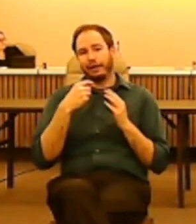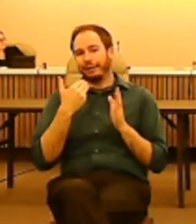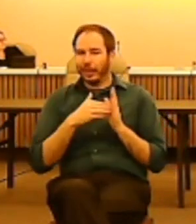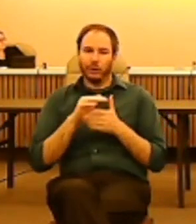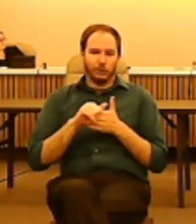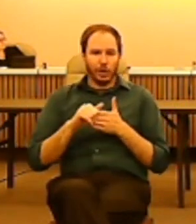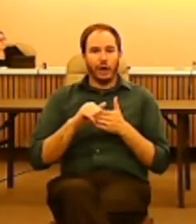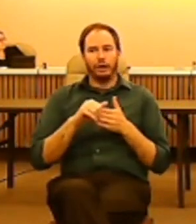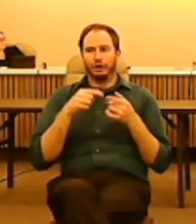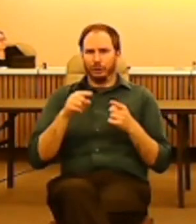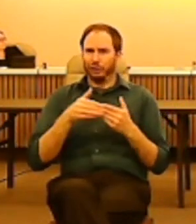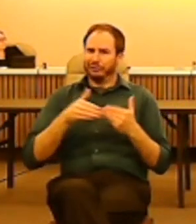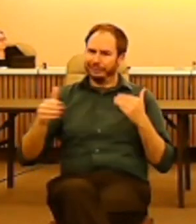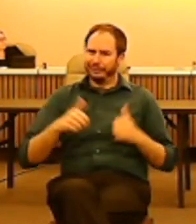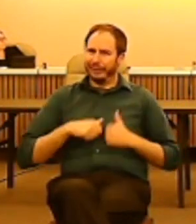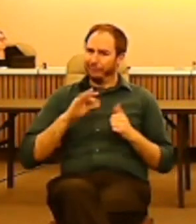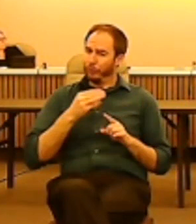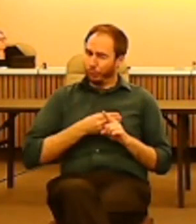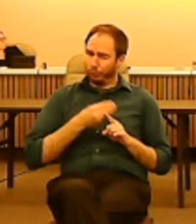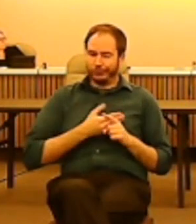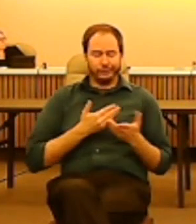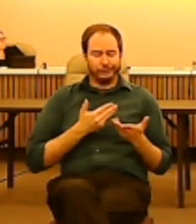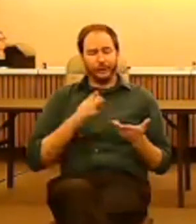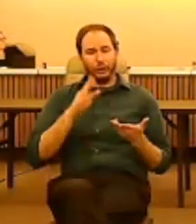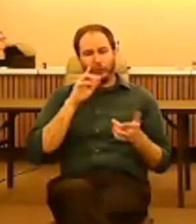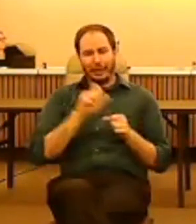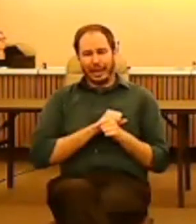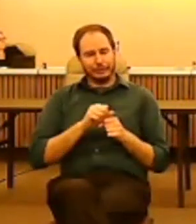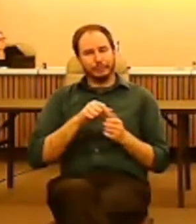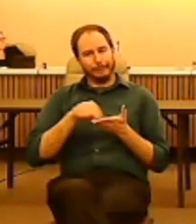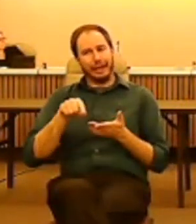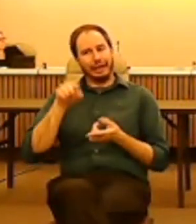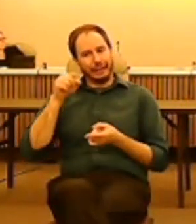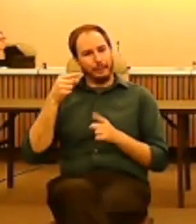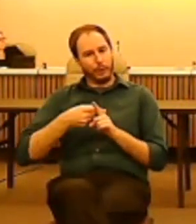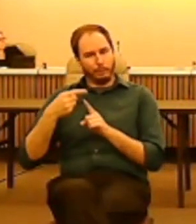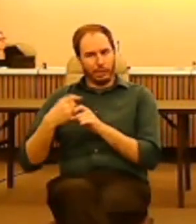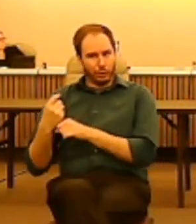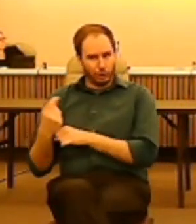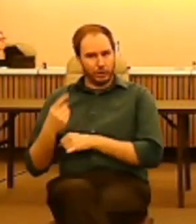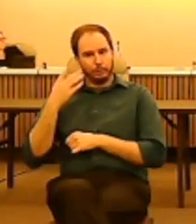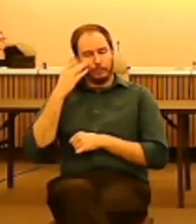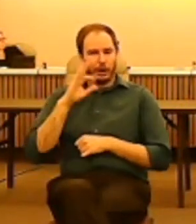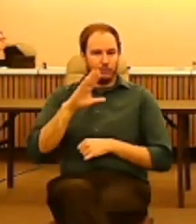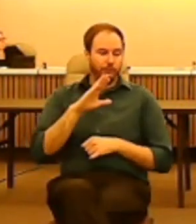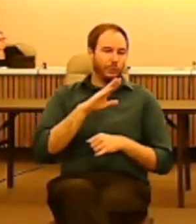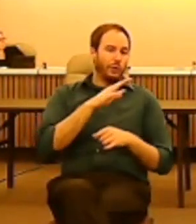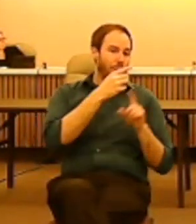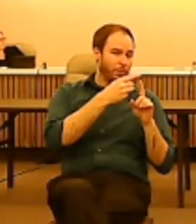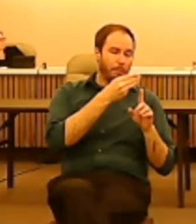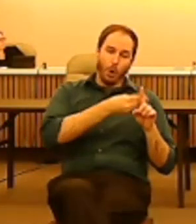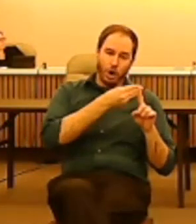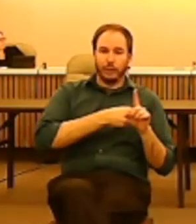spread out over the life of the mortgage, they'll actually pay less per month or per year because their fuel costs will be